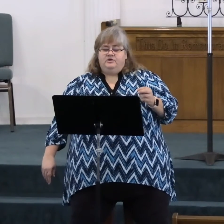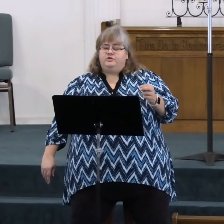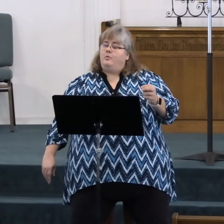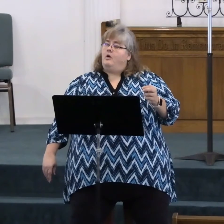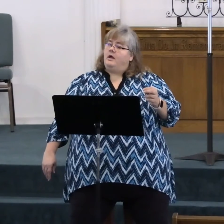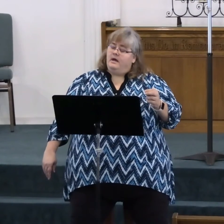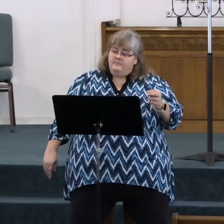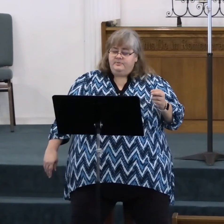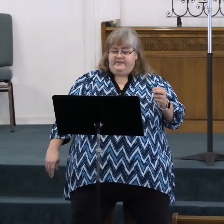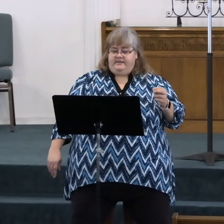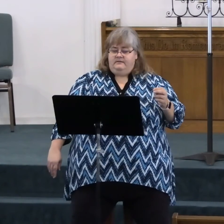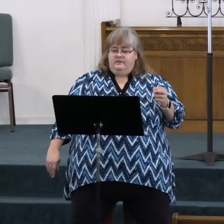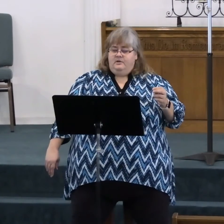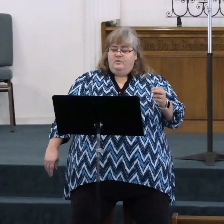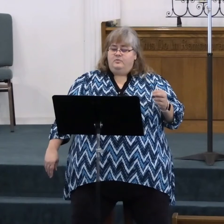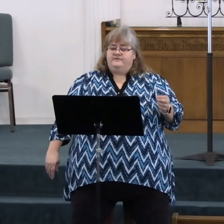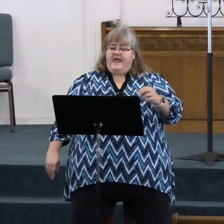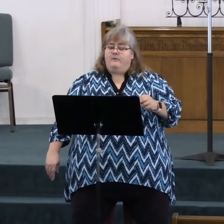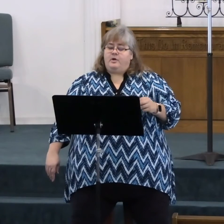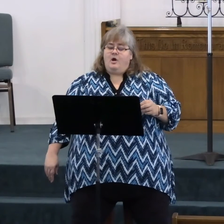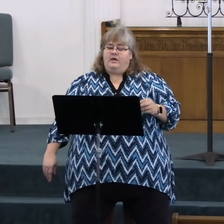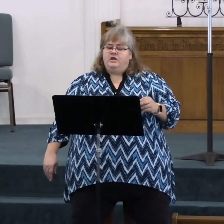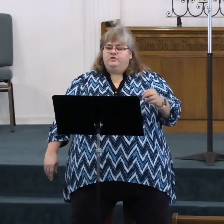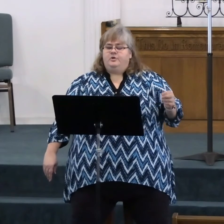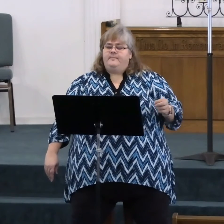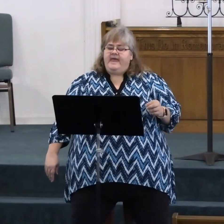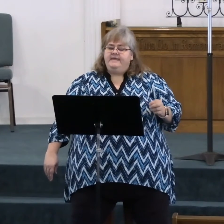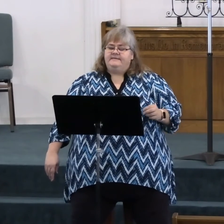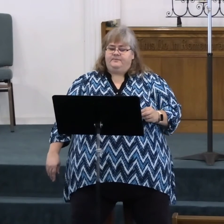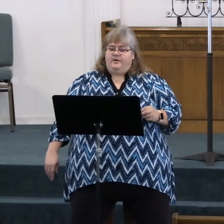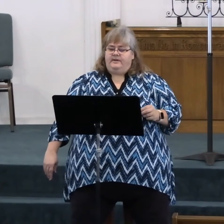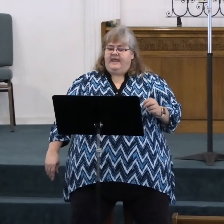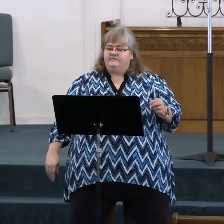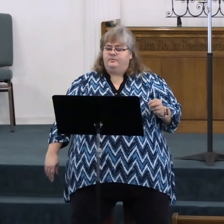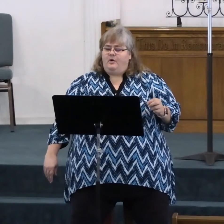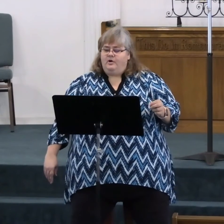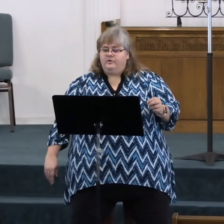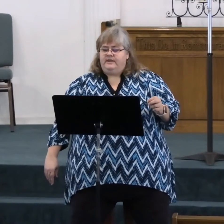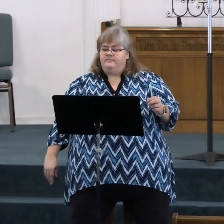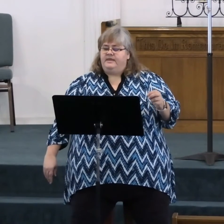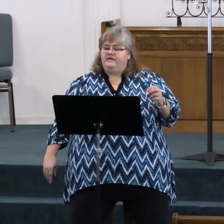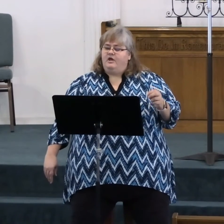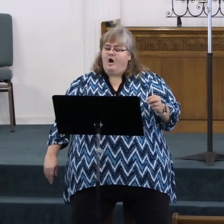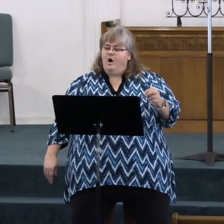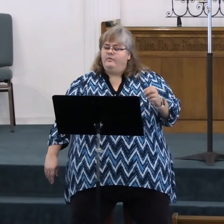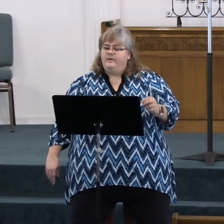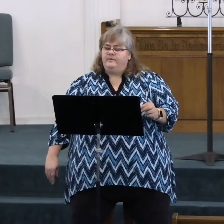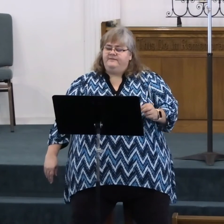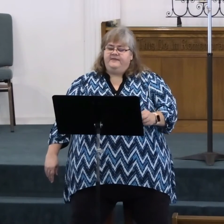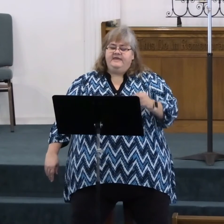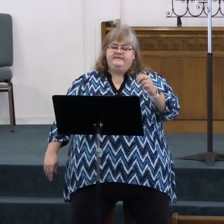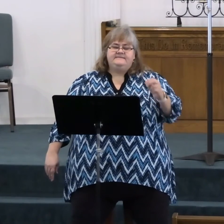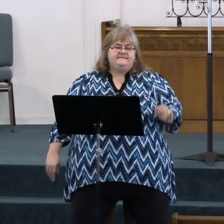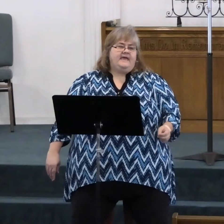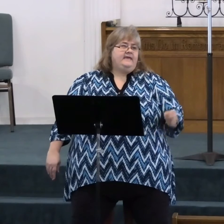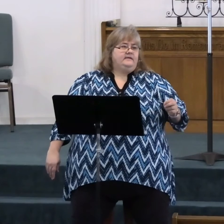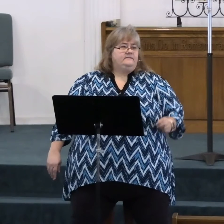to walk humbly with our God, to obey His word, and to honor Him in all that we think and say and do.